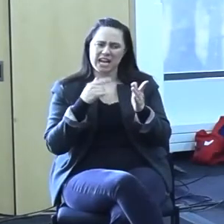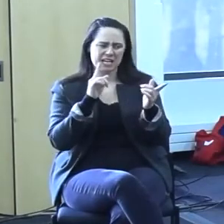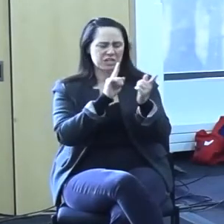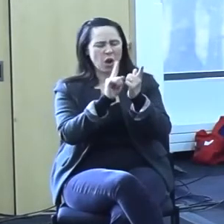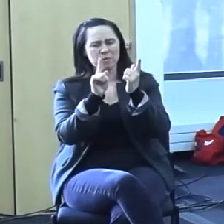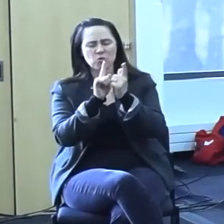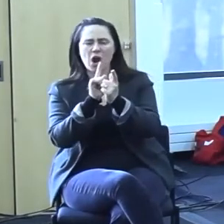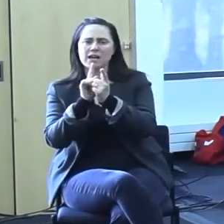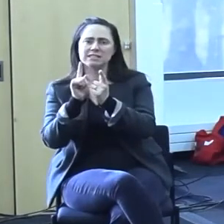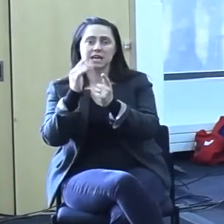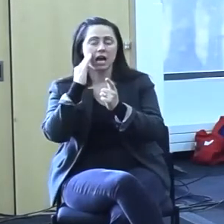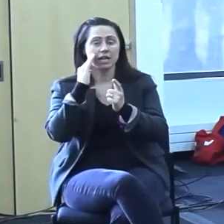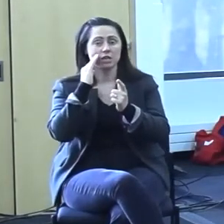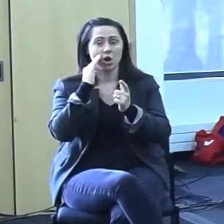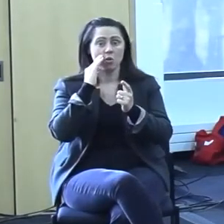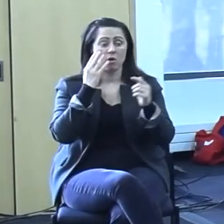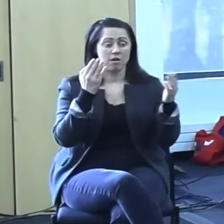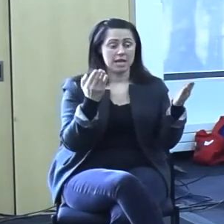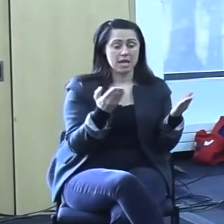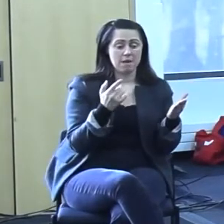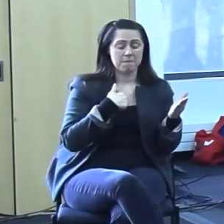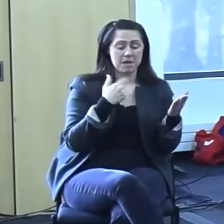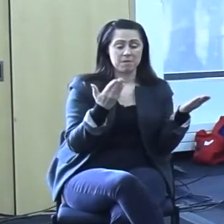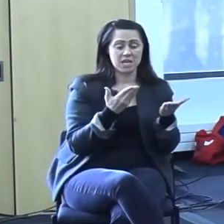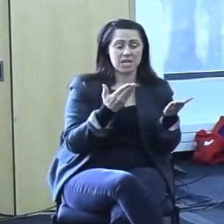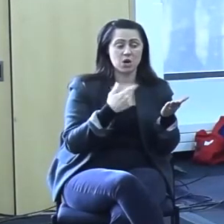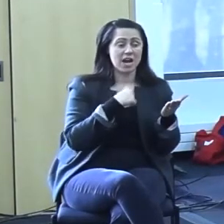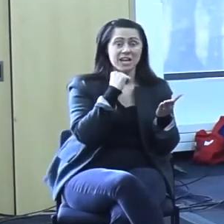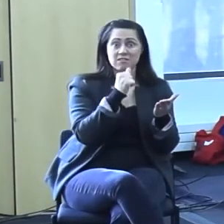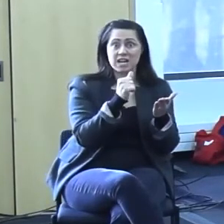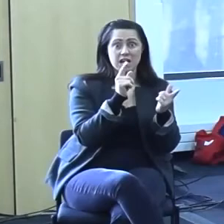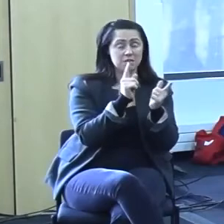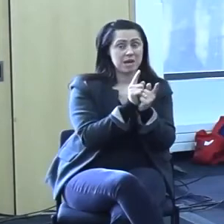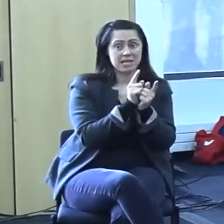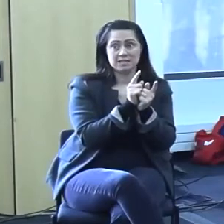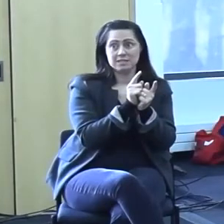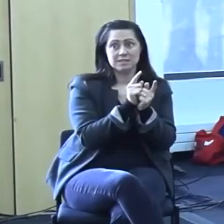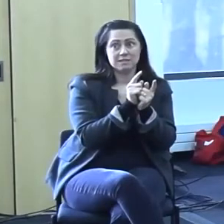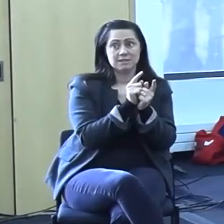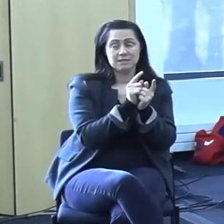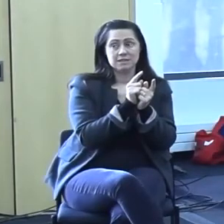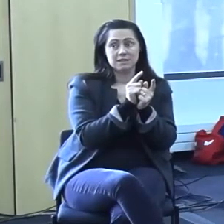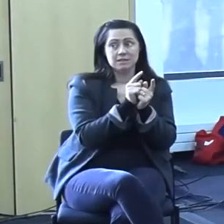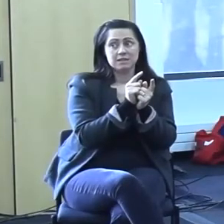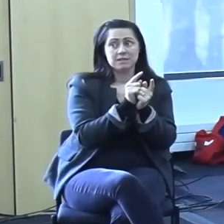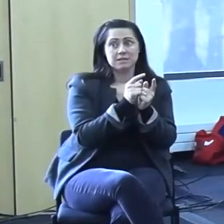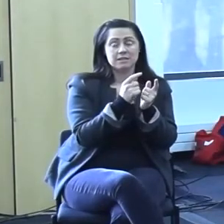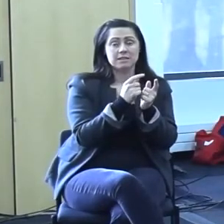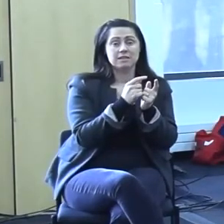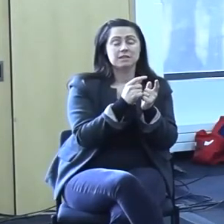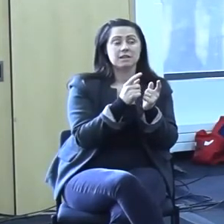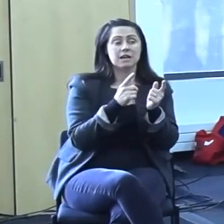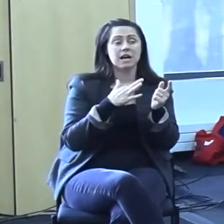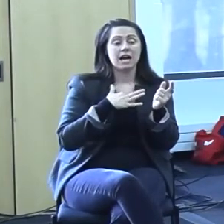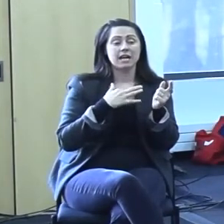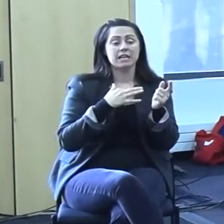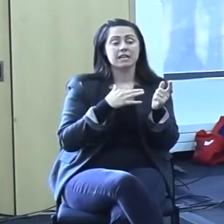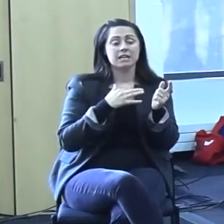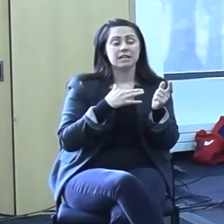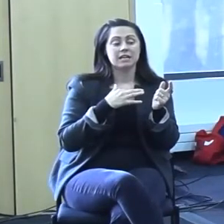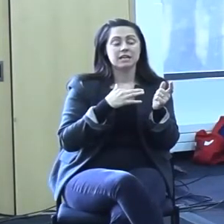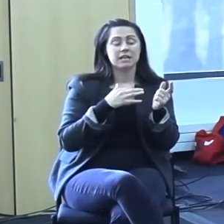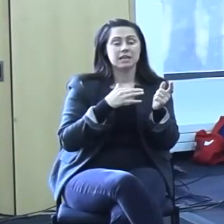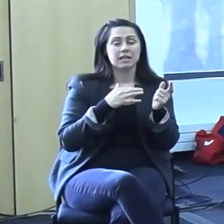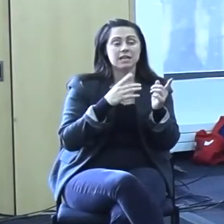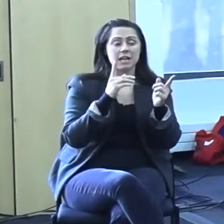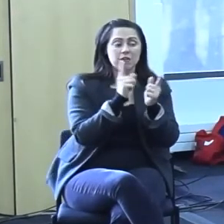across. I know being here, like I have not met, if not any or too many people that I